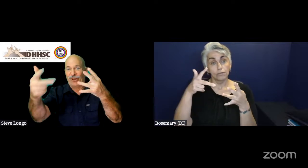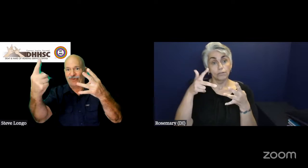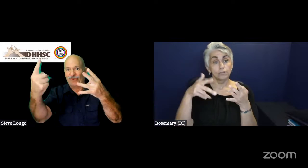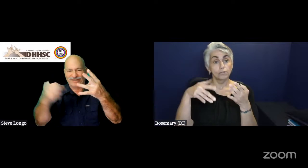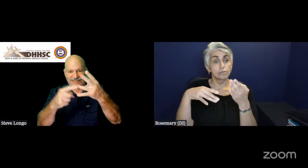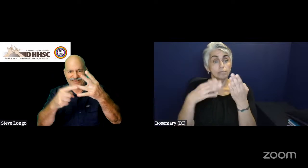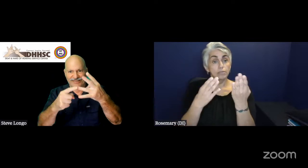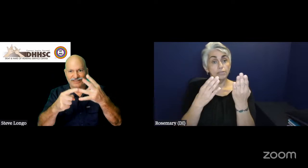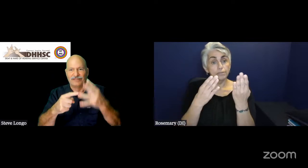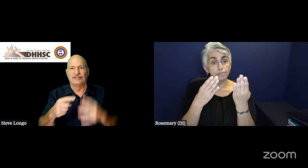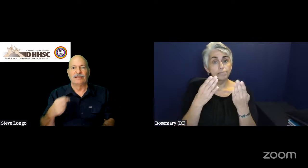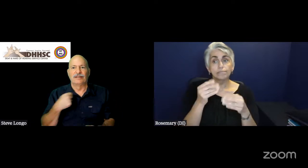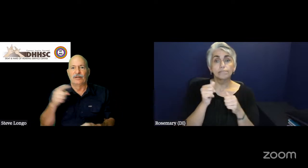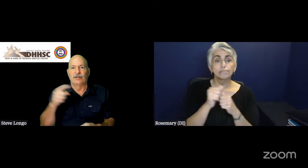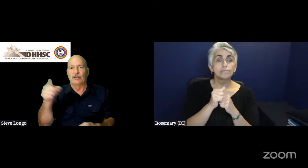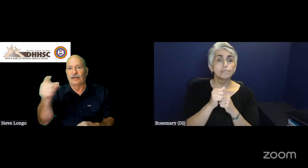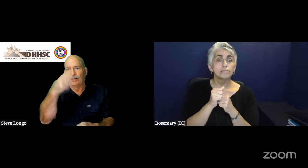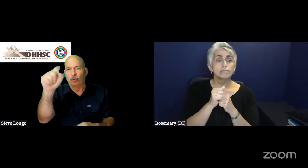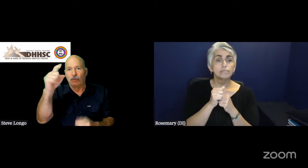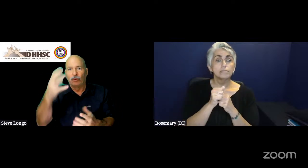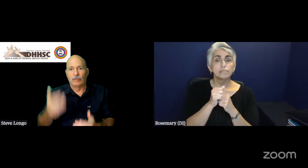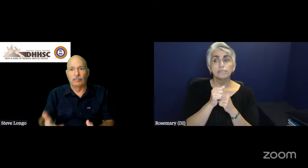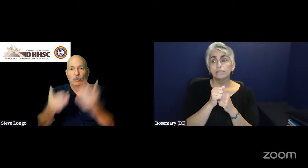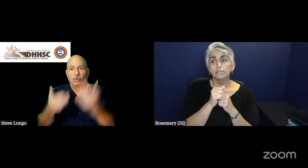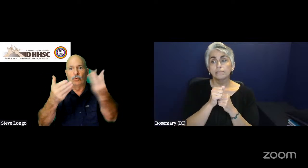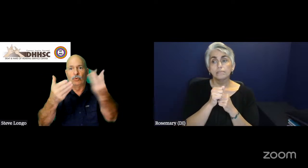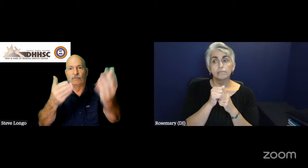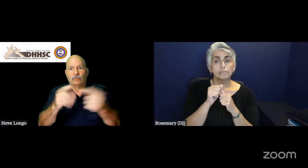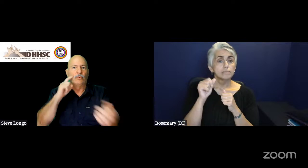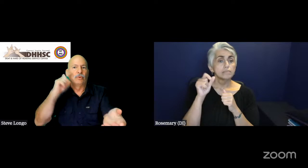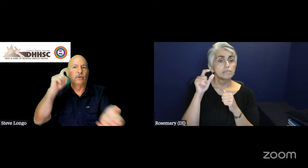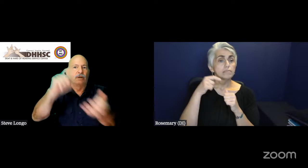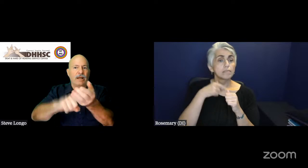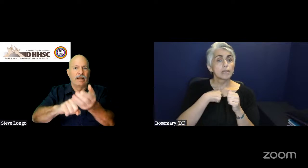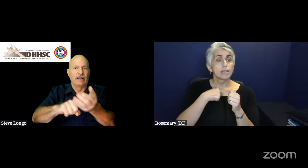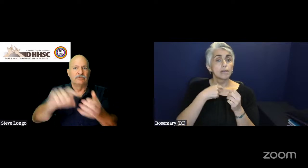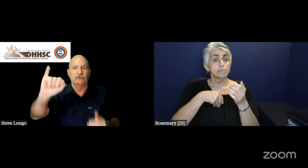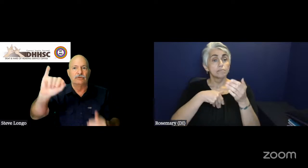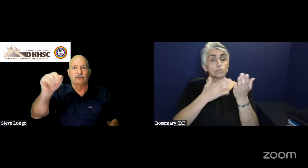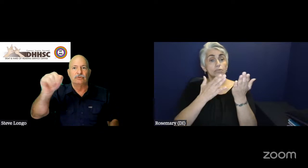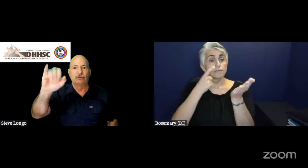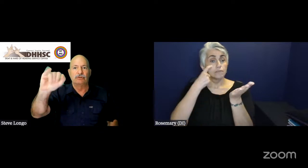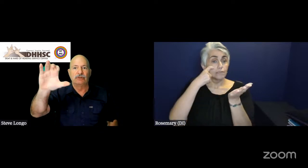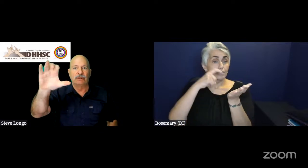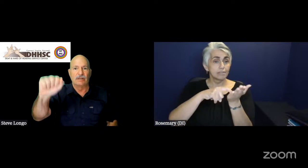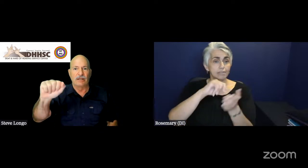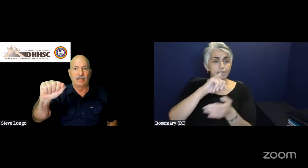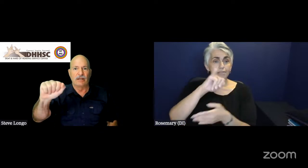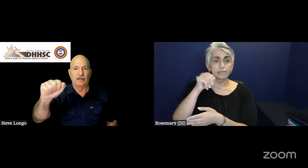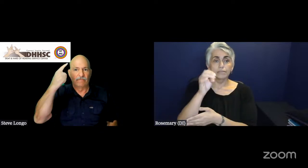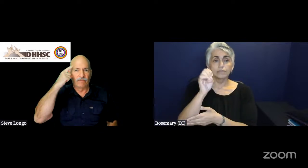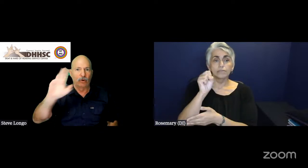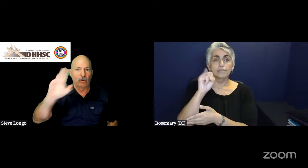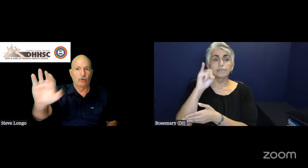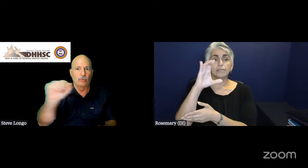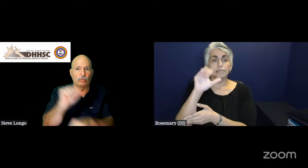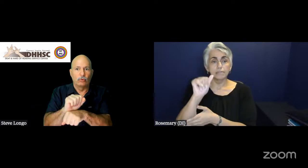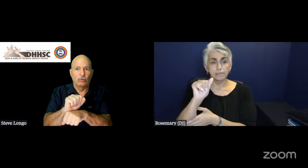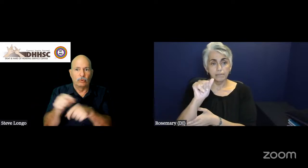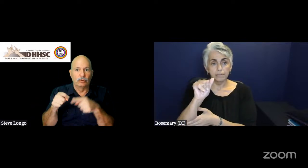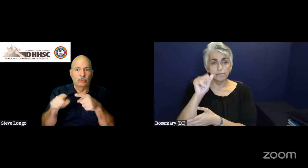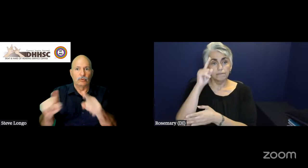Next, the third motion. Would someone like to move to recognize